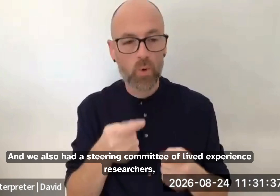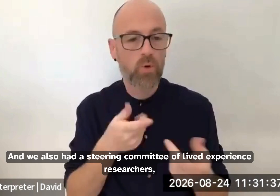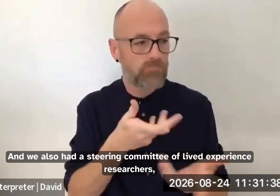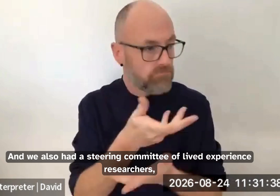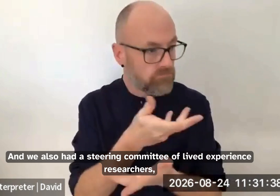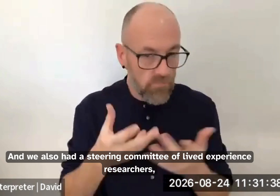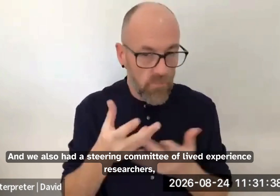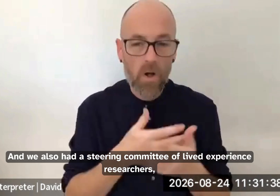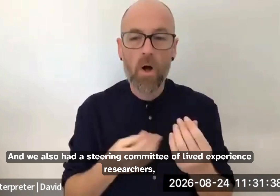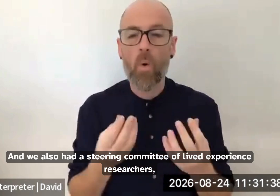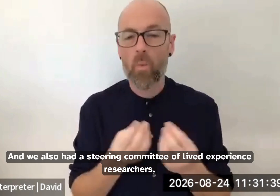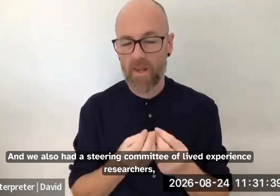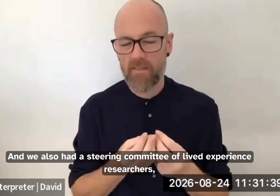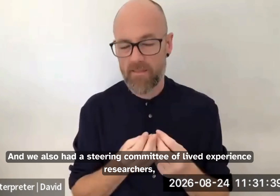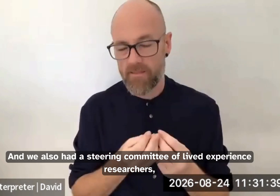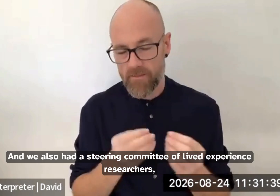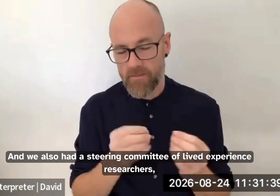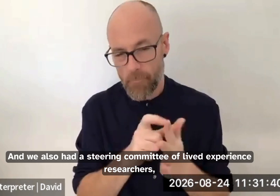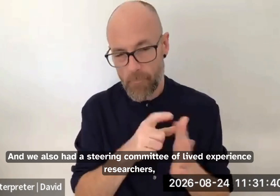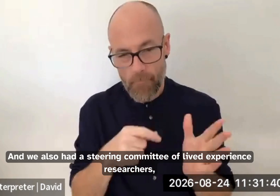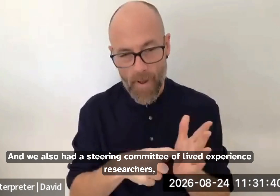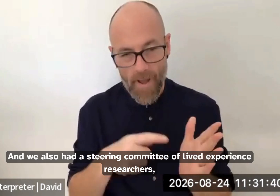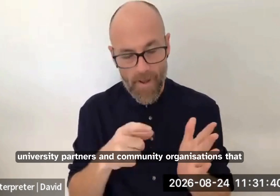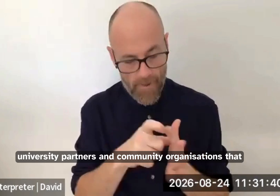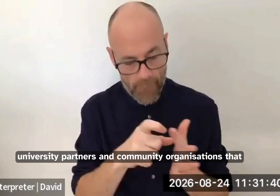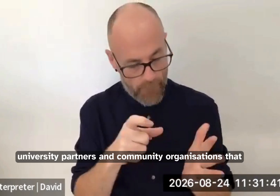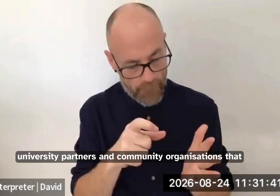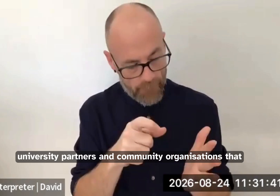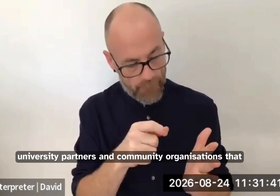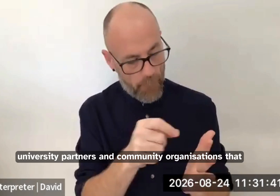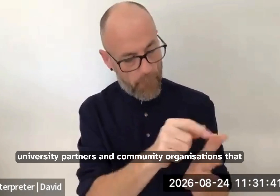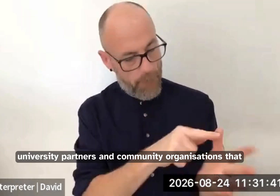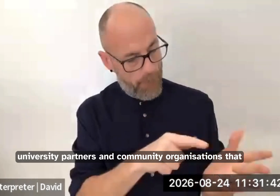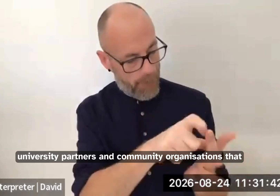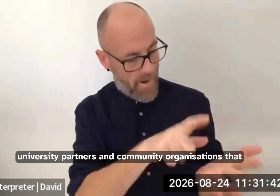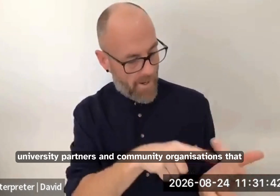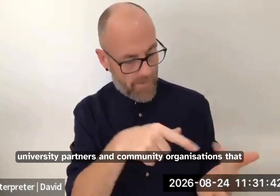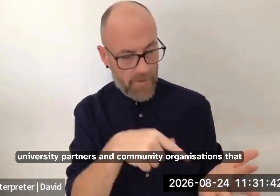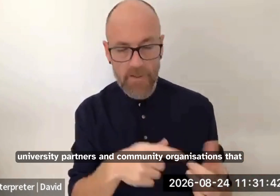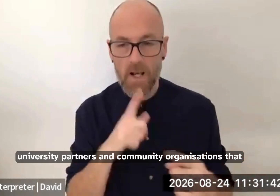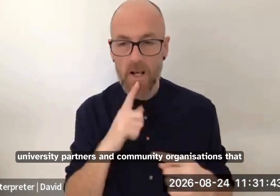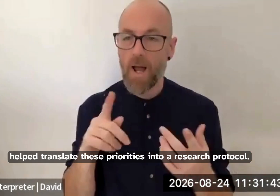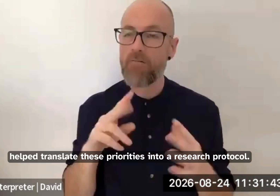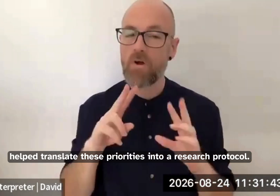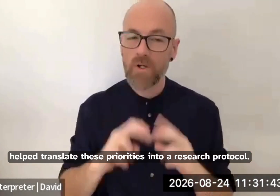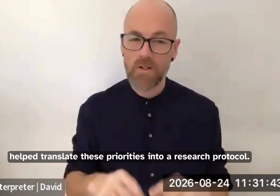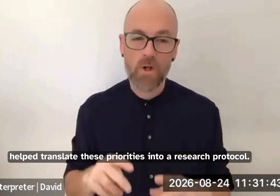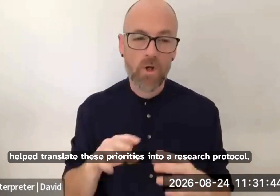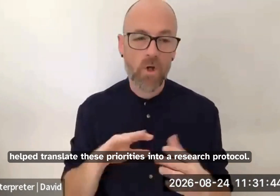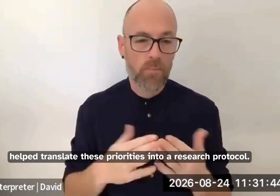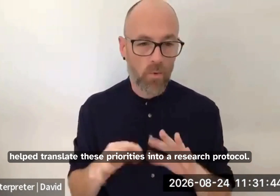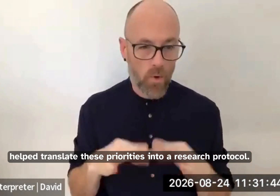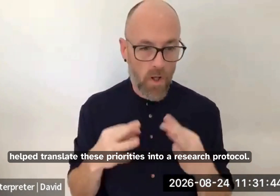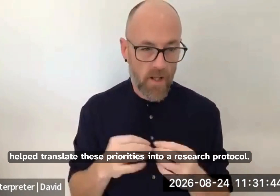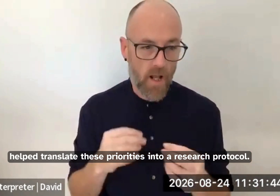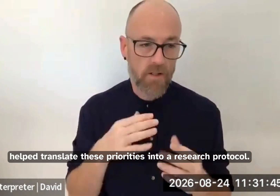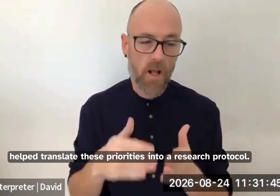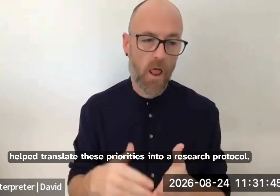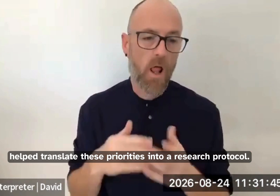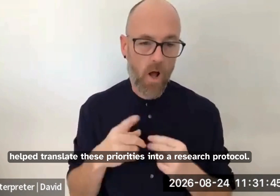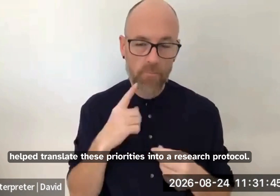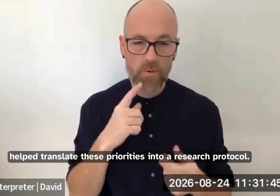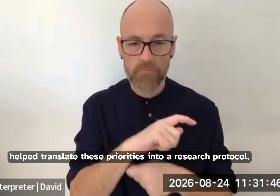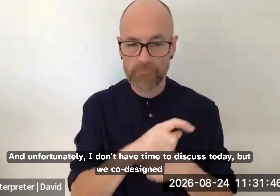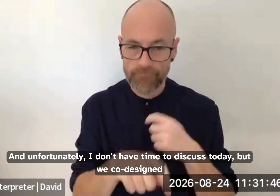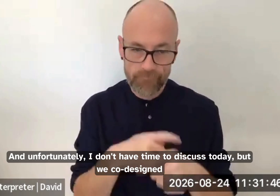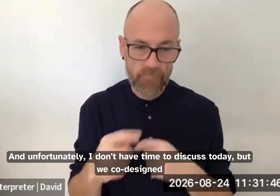well. We also had a steering committee of lived experience researchers, university partners, and community organisations that helped translate these priorities into a